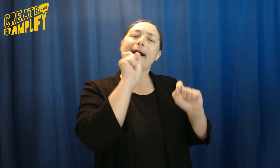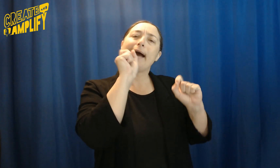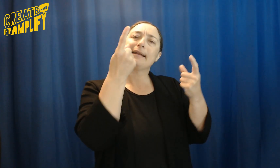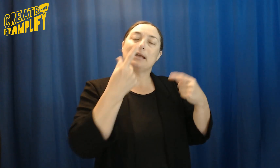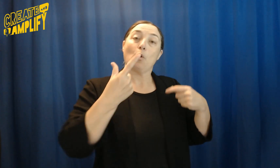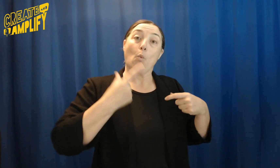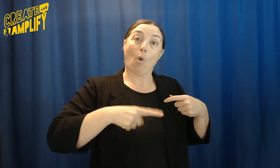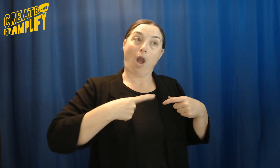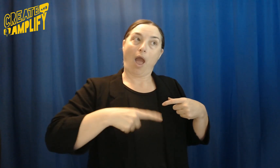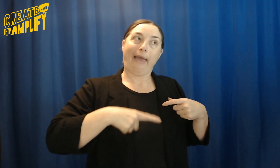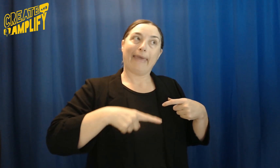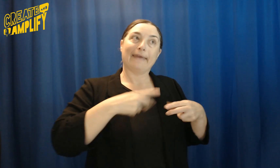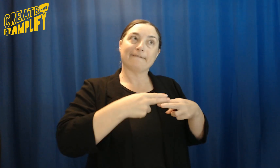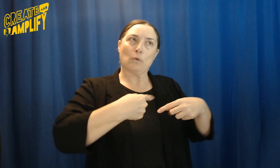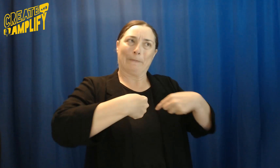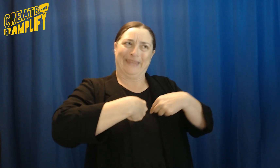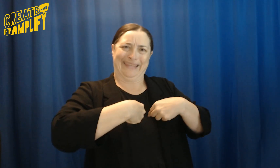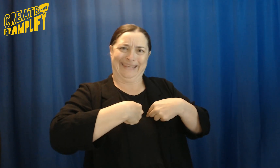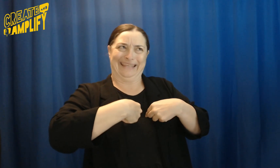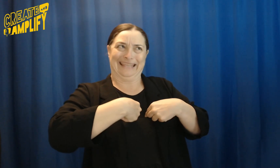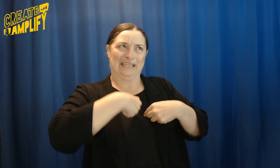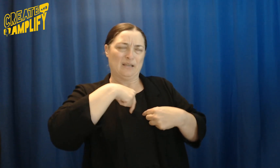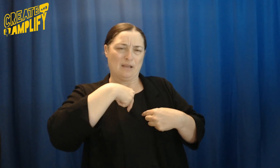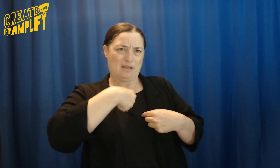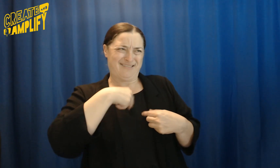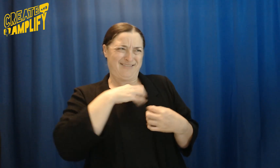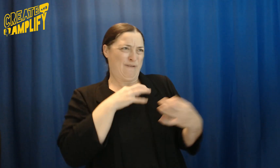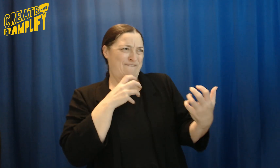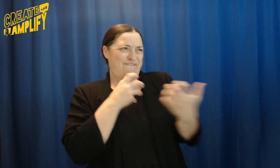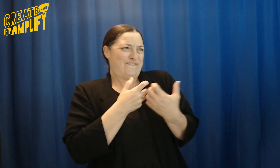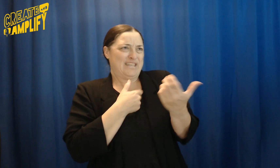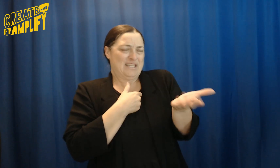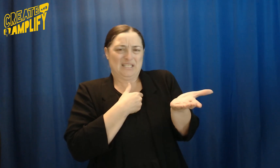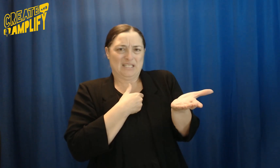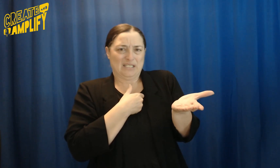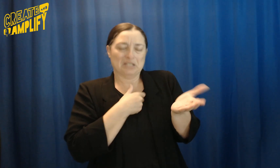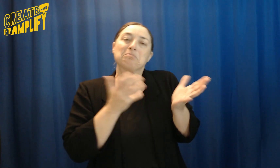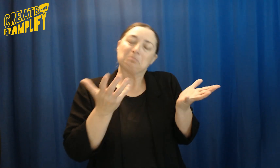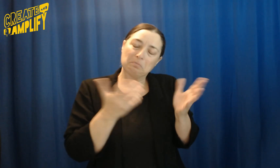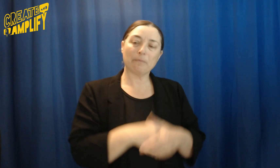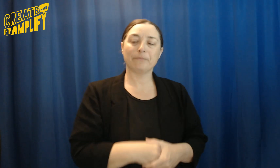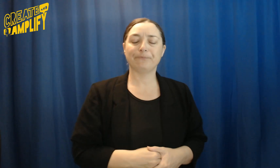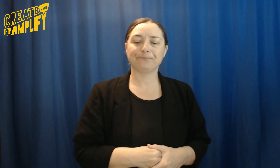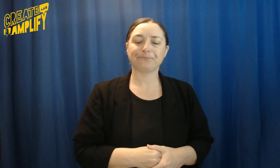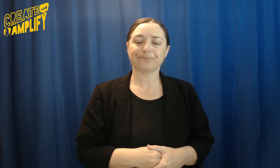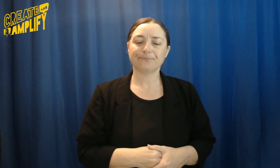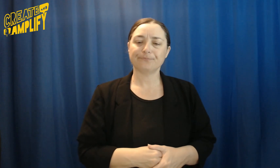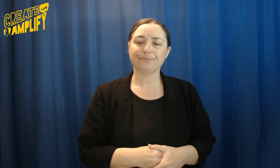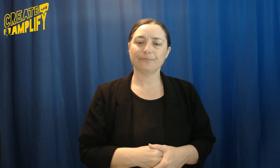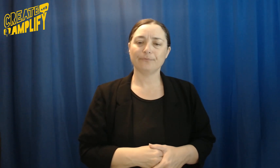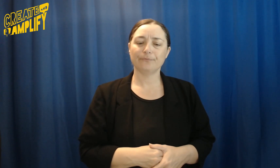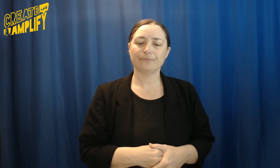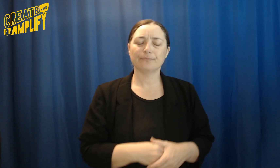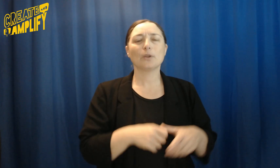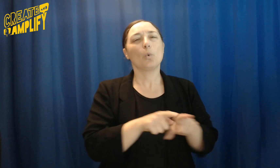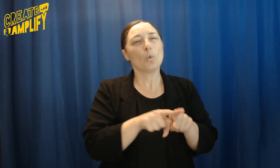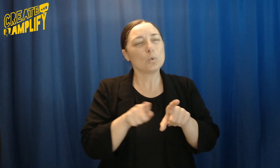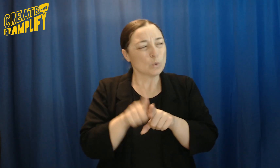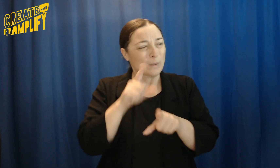happen, it was enormously helpful to me. And then you can reassess and readjust what your goals actually are.